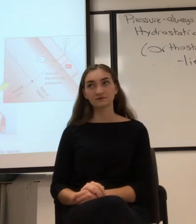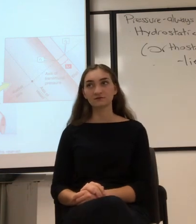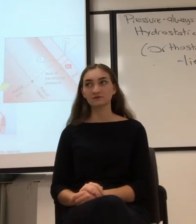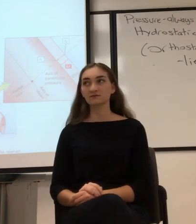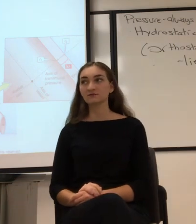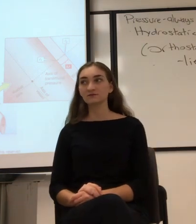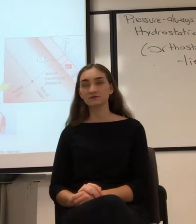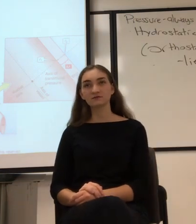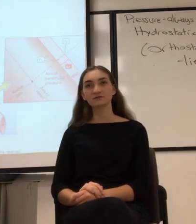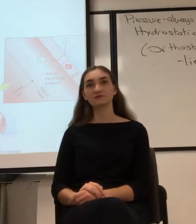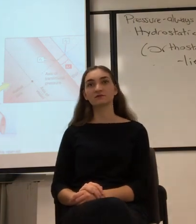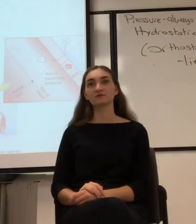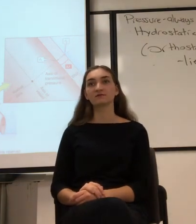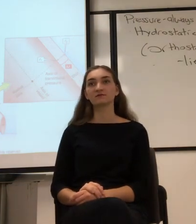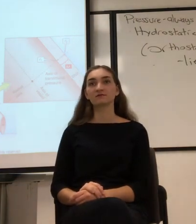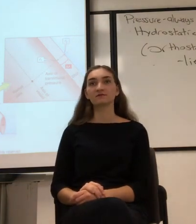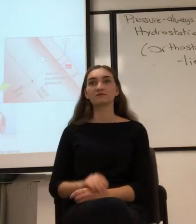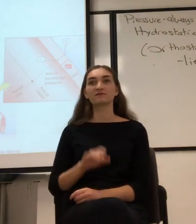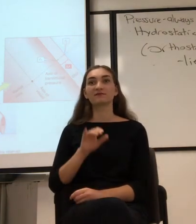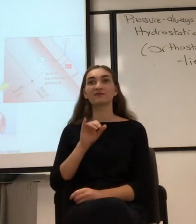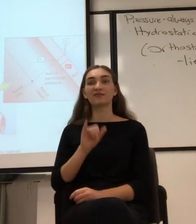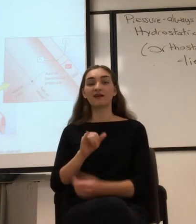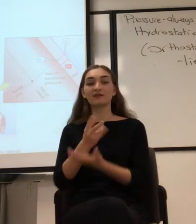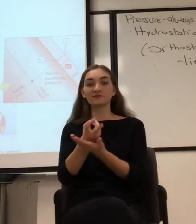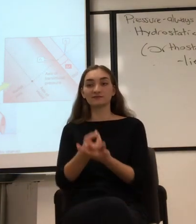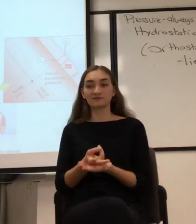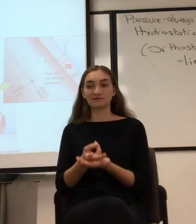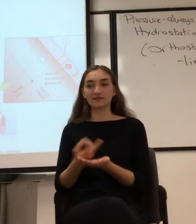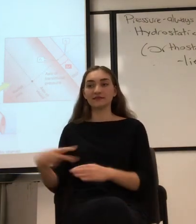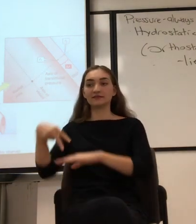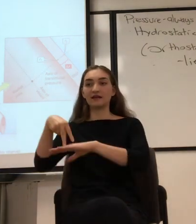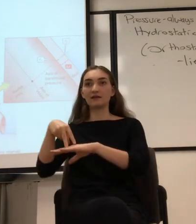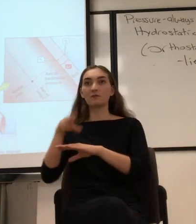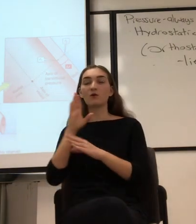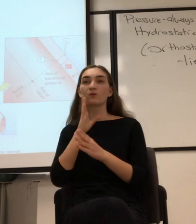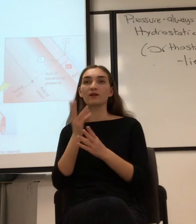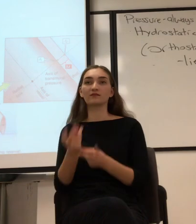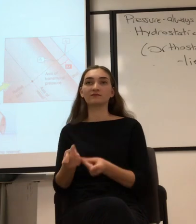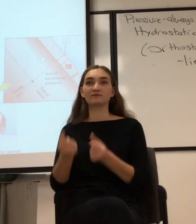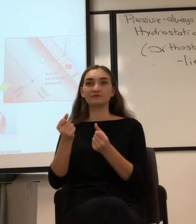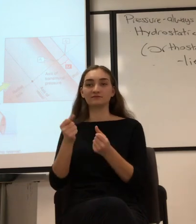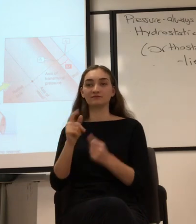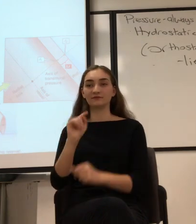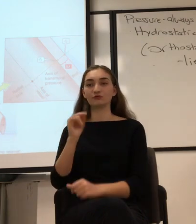Trigger a reflex due to a drop in blood pressure.